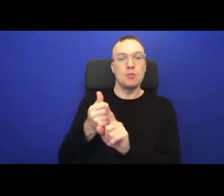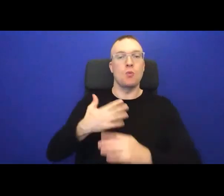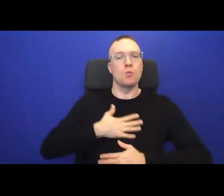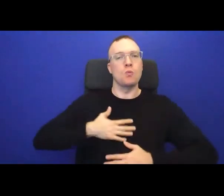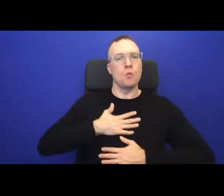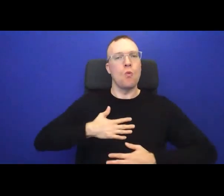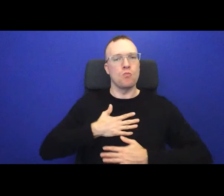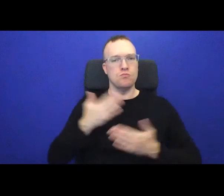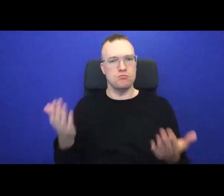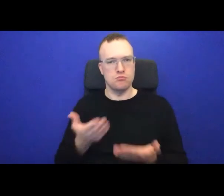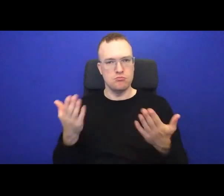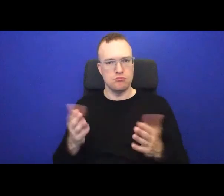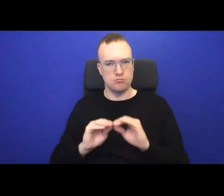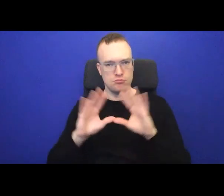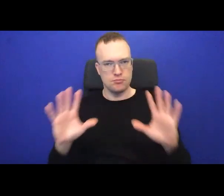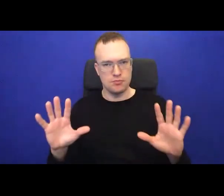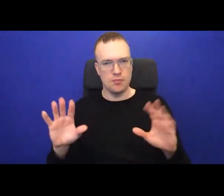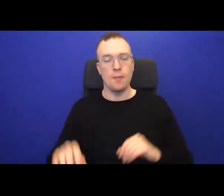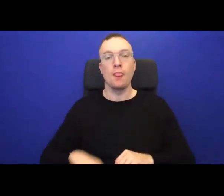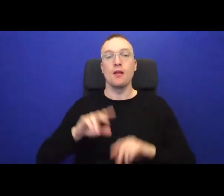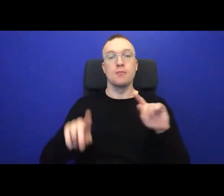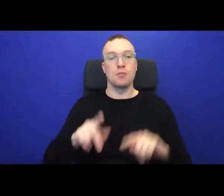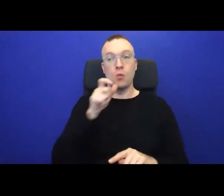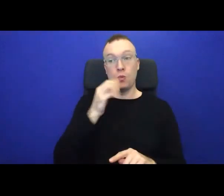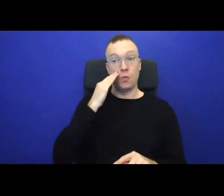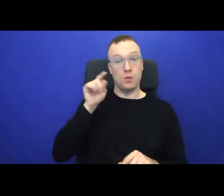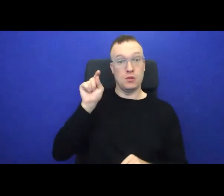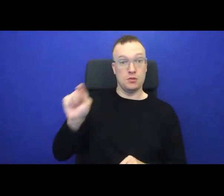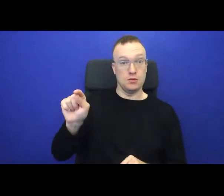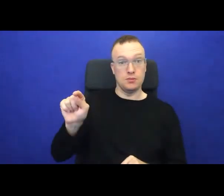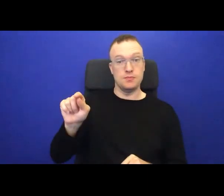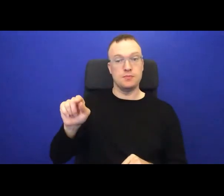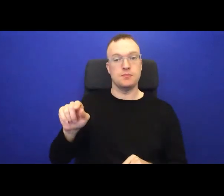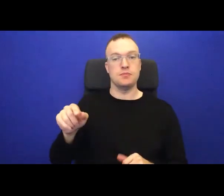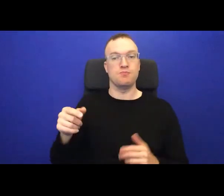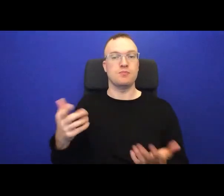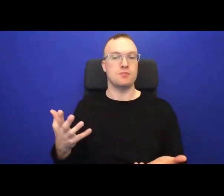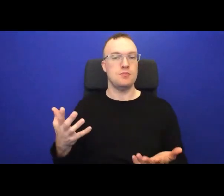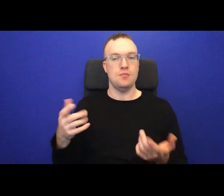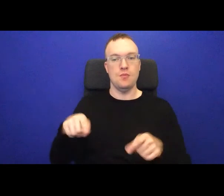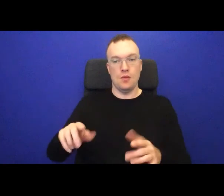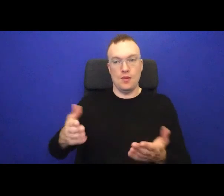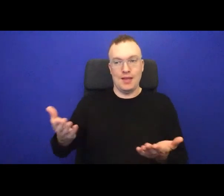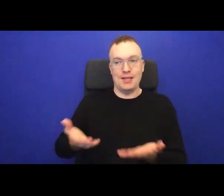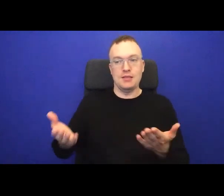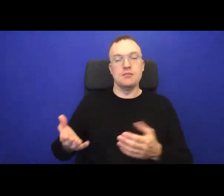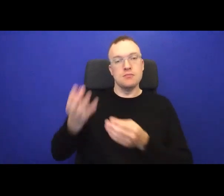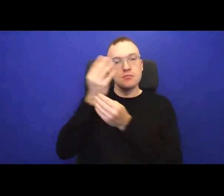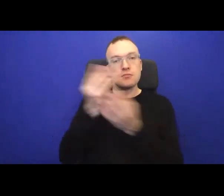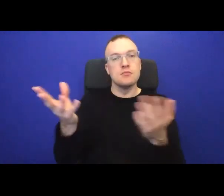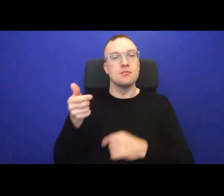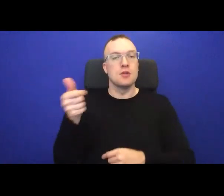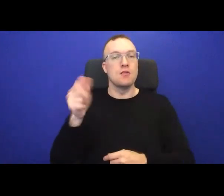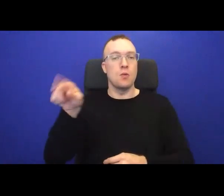here. And the people who knew him while he was here said that he was the